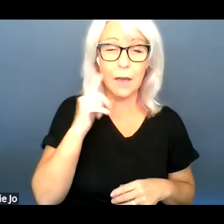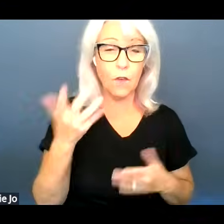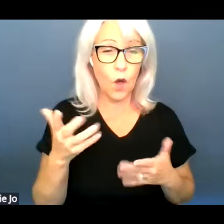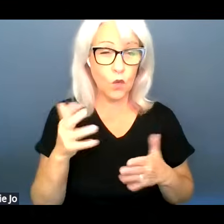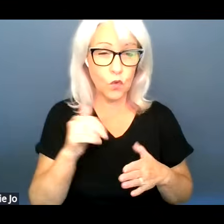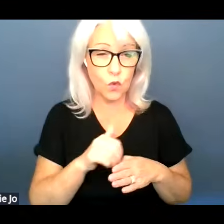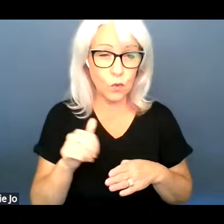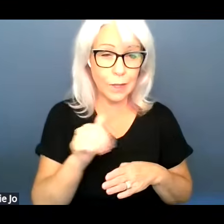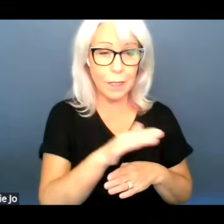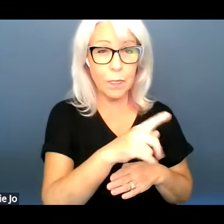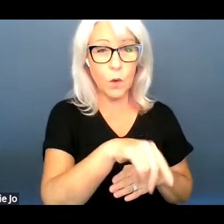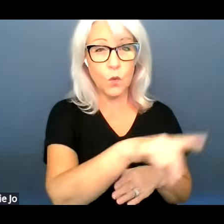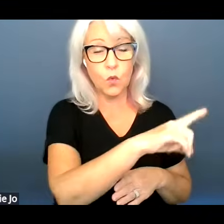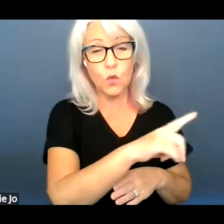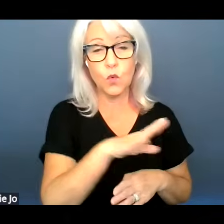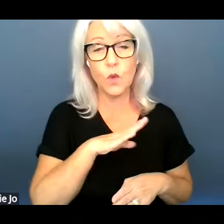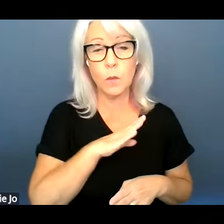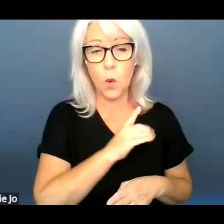as well.